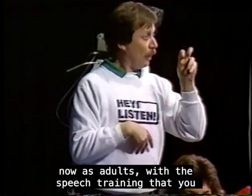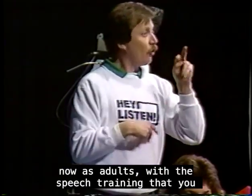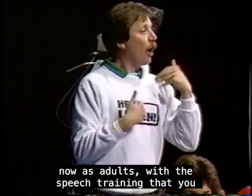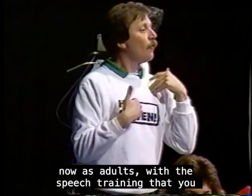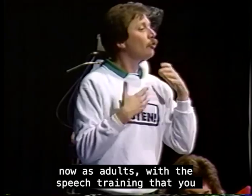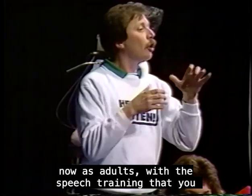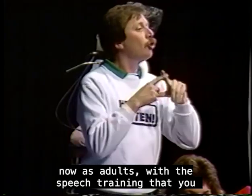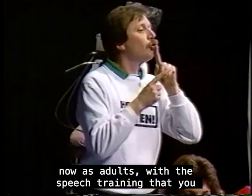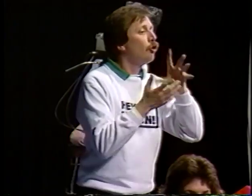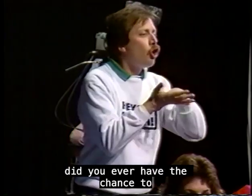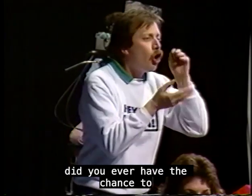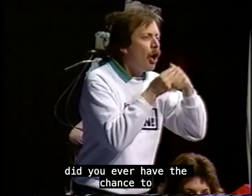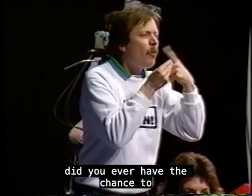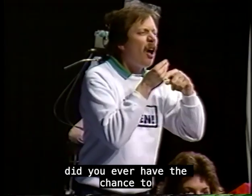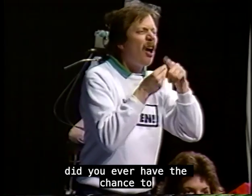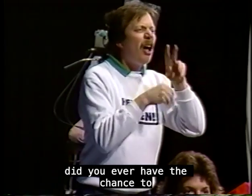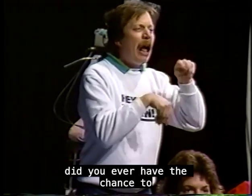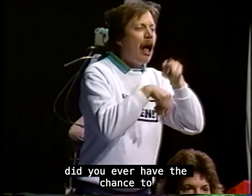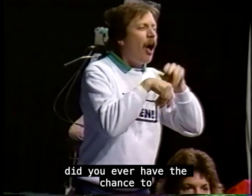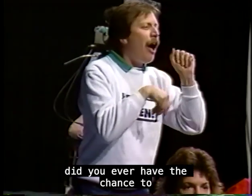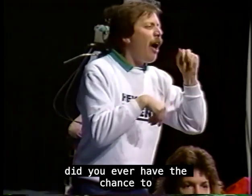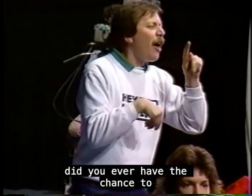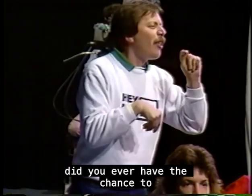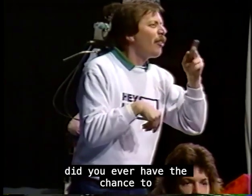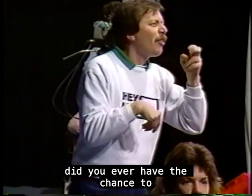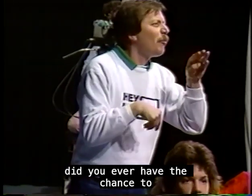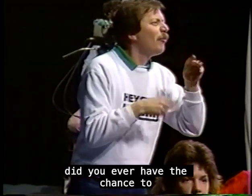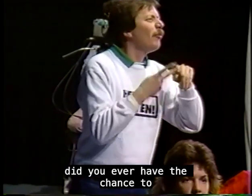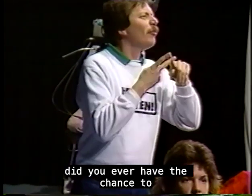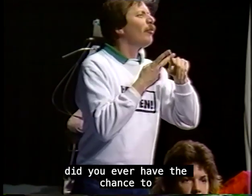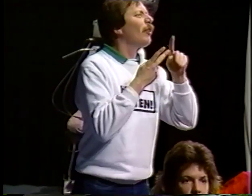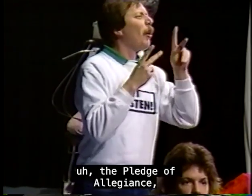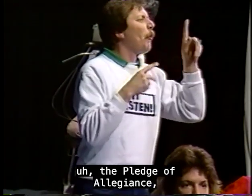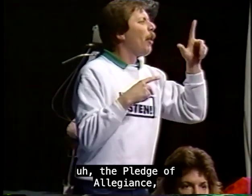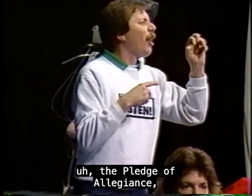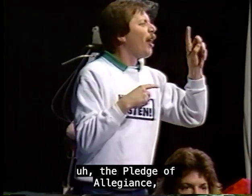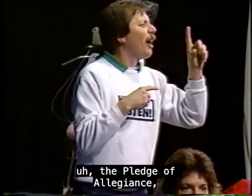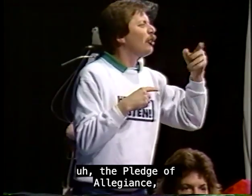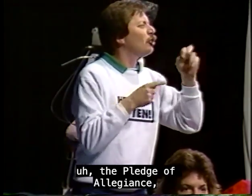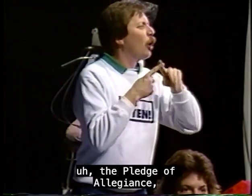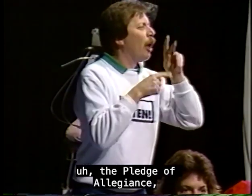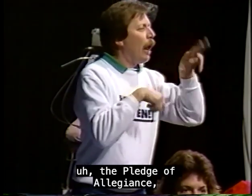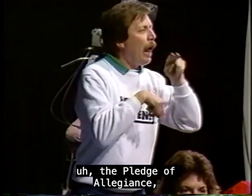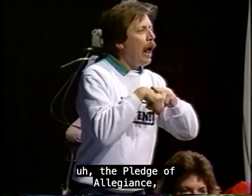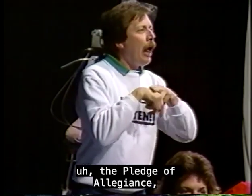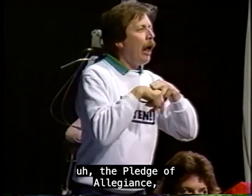speech training that you had, did you ever have the chance to learn about the national anthem? The Pledge of